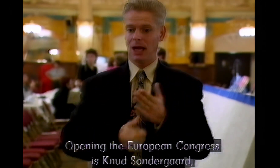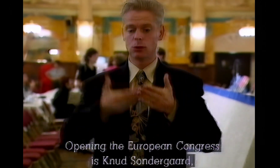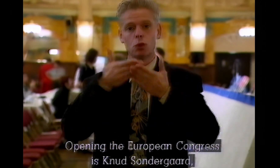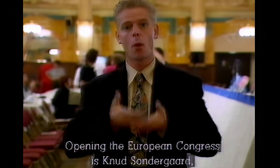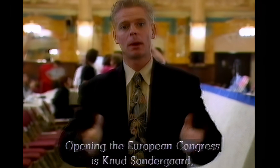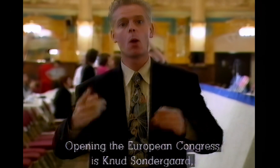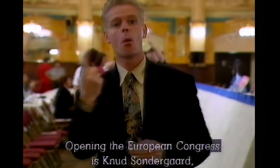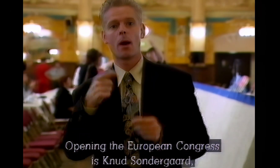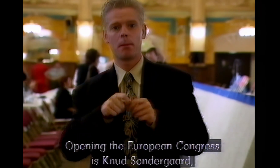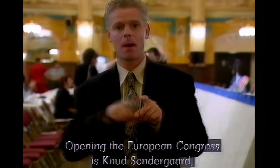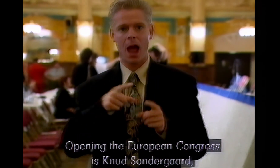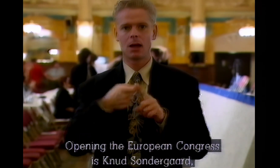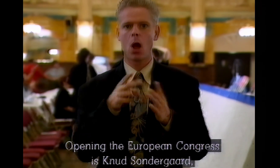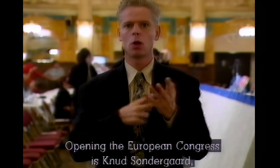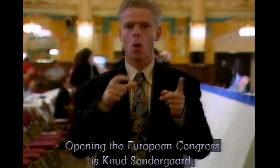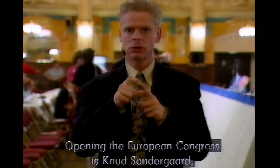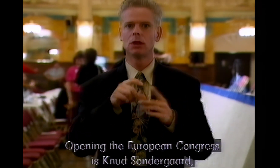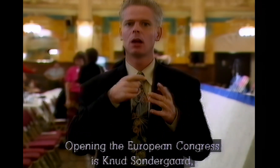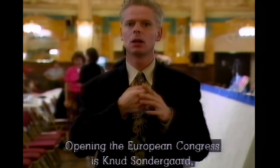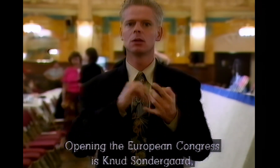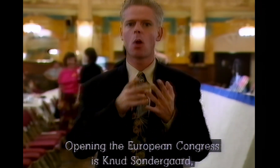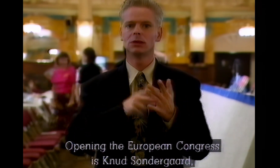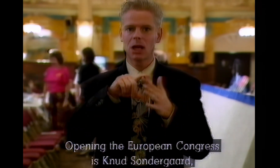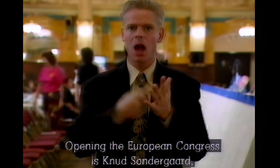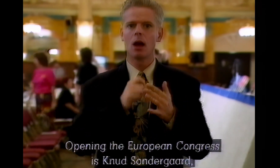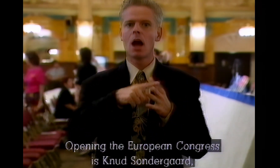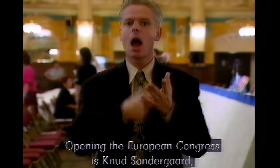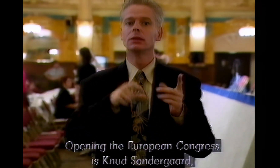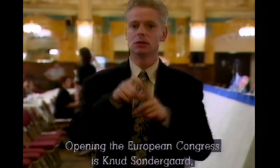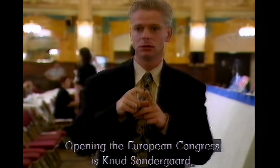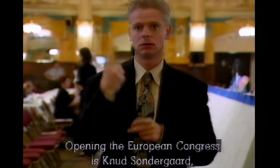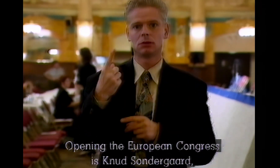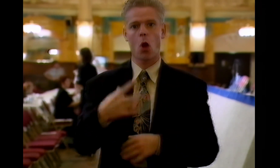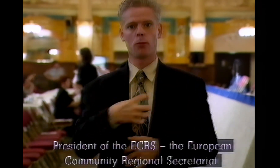Opening the European Congress is Knut Sondergaard, President of the ECRS,